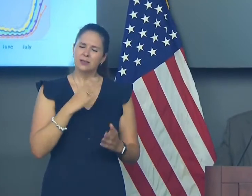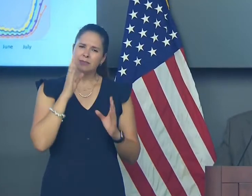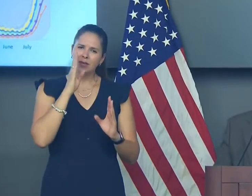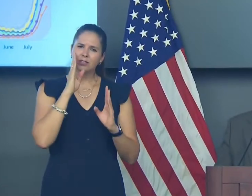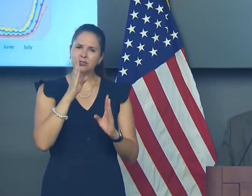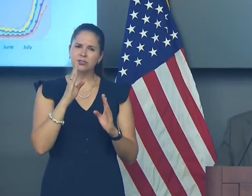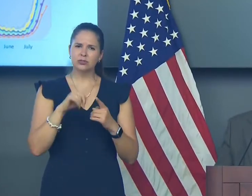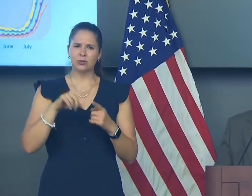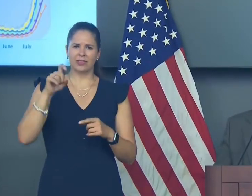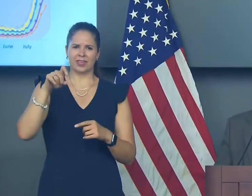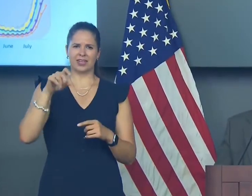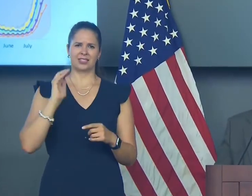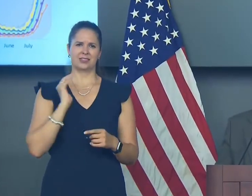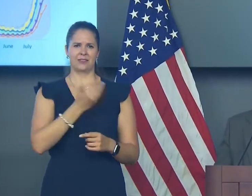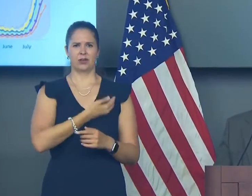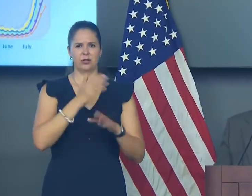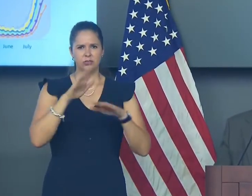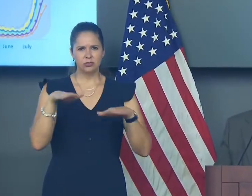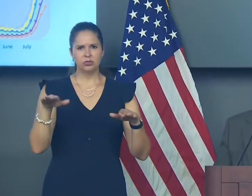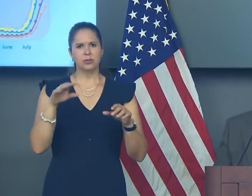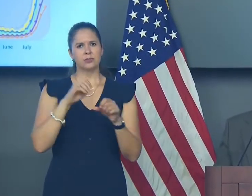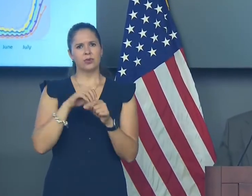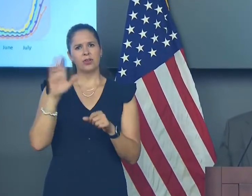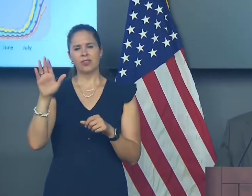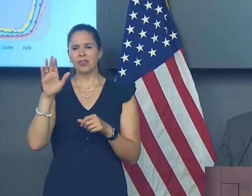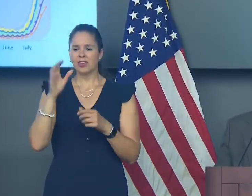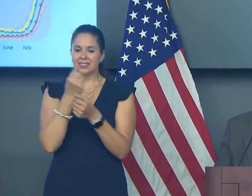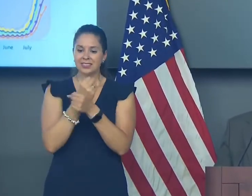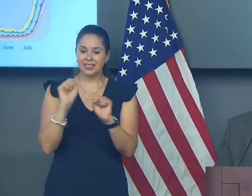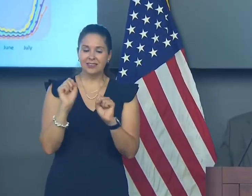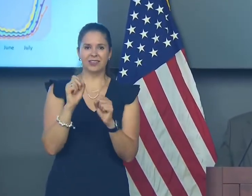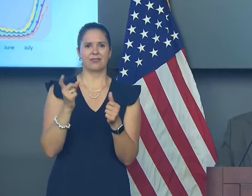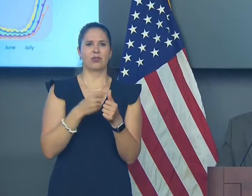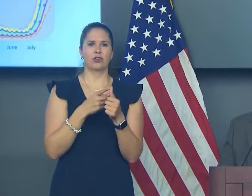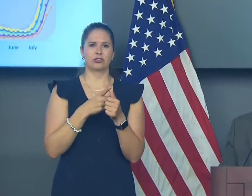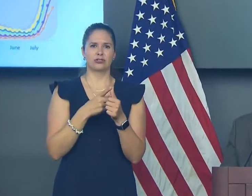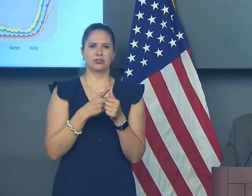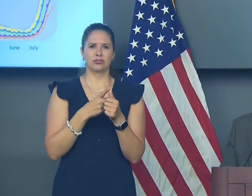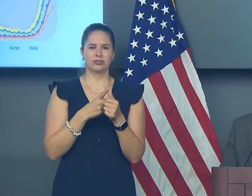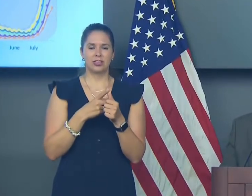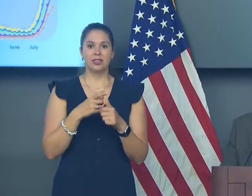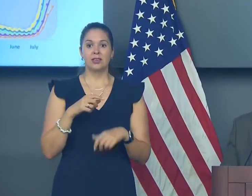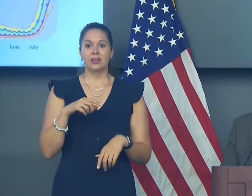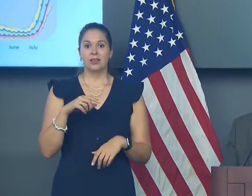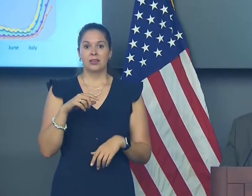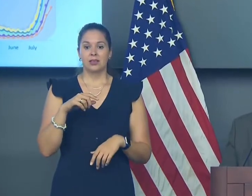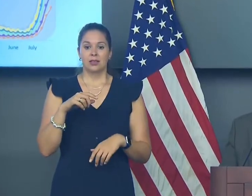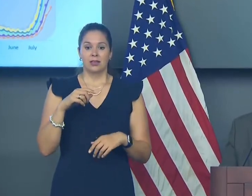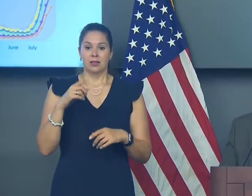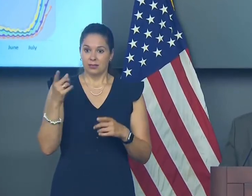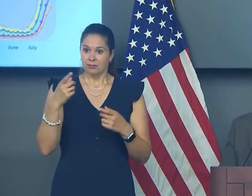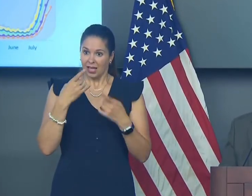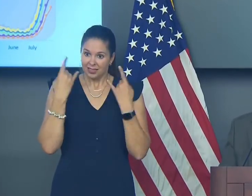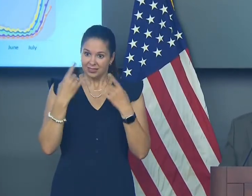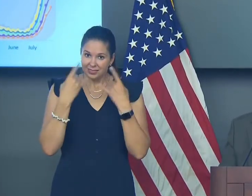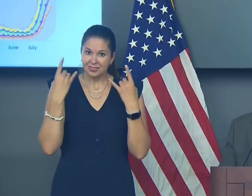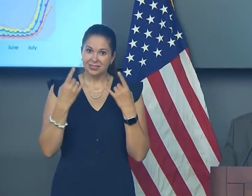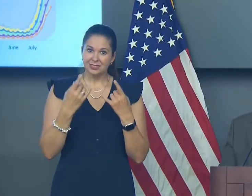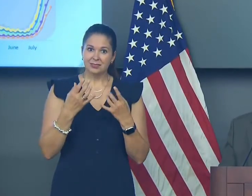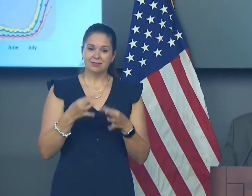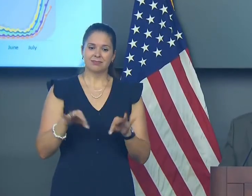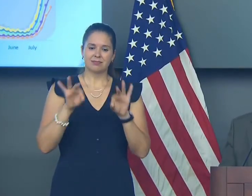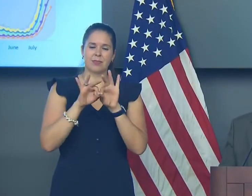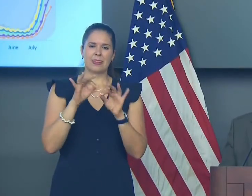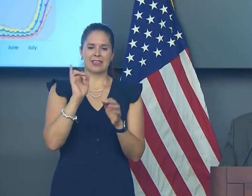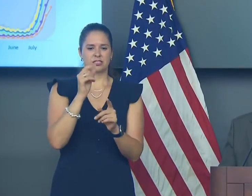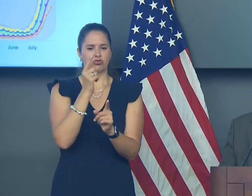attention to the needs of our children. Put their safety first. Have them wear masks. It is absolutely the